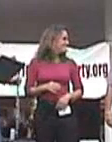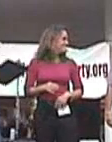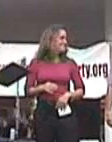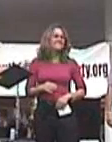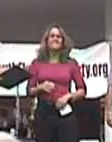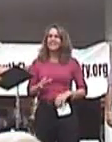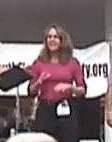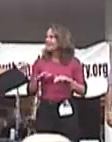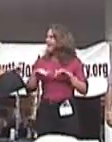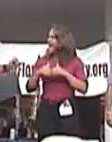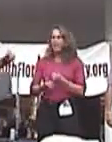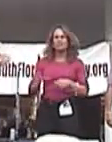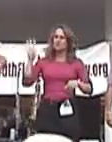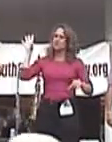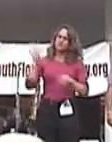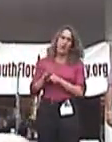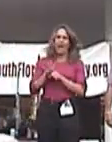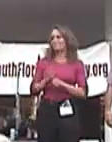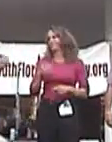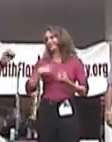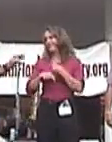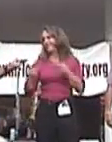How do you do crap in sign language?